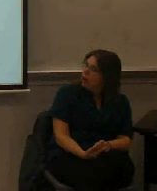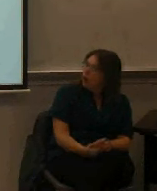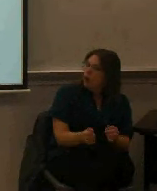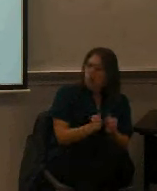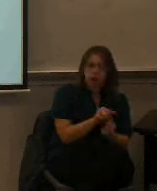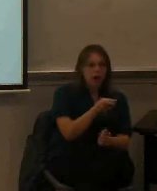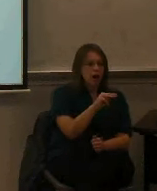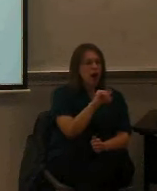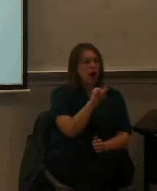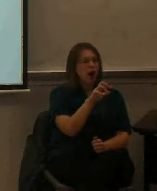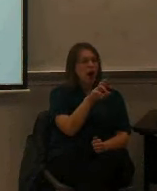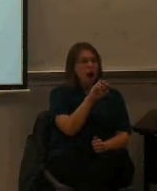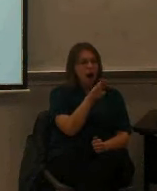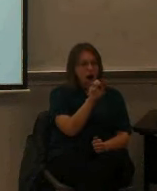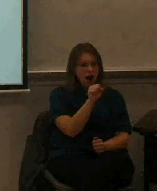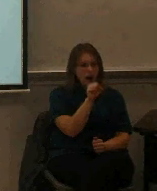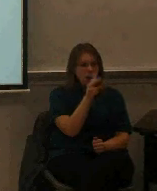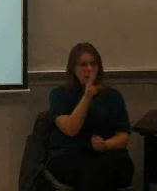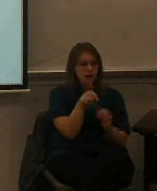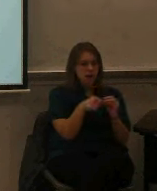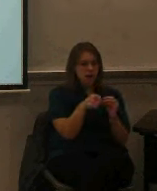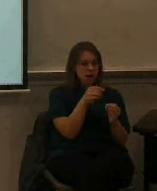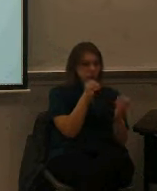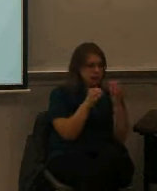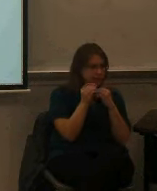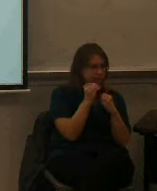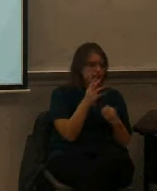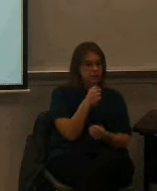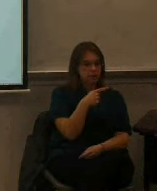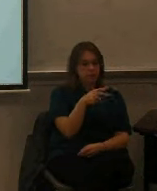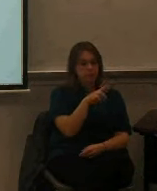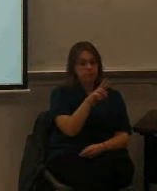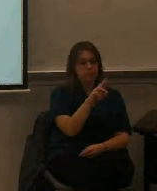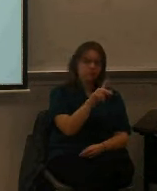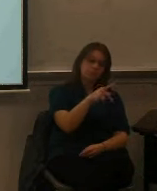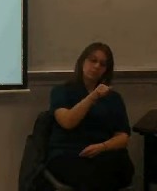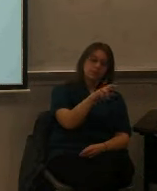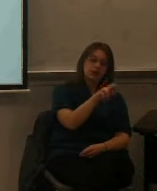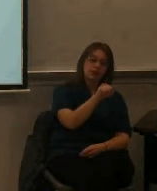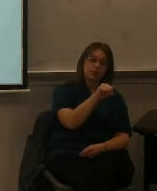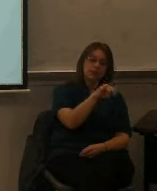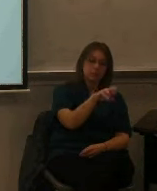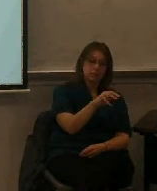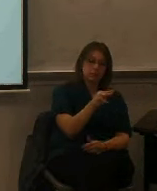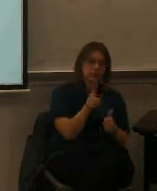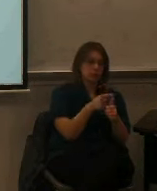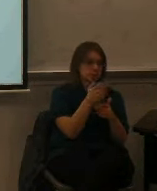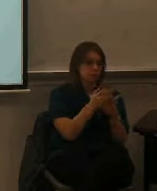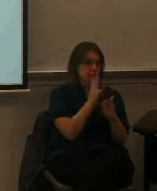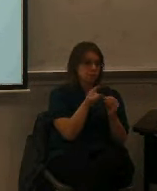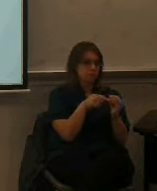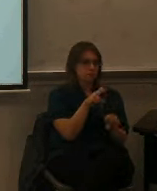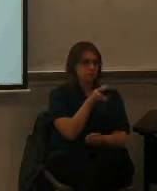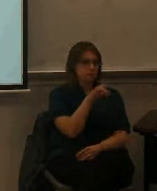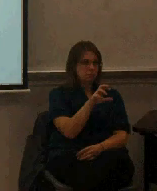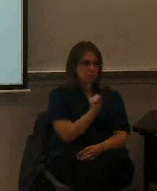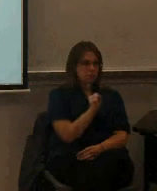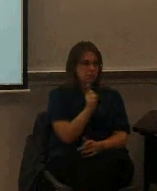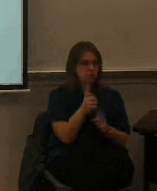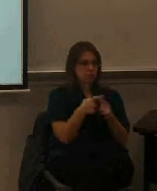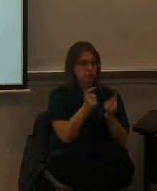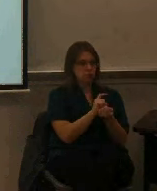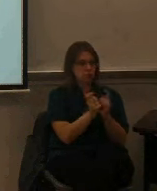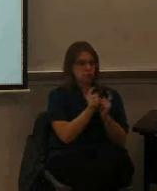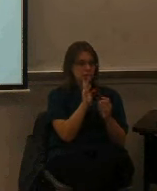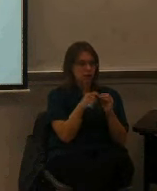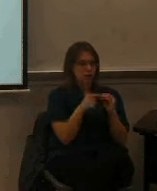microbes, we first talk about predation and parasitism. In the first part of that, we'll be talking about viruses. Then we'll